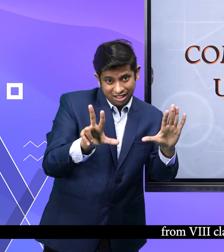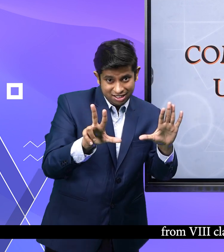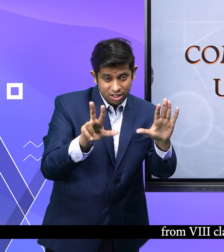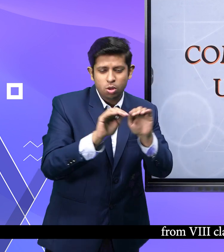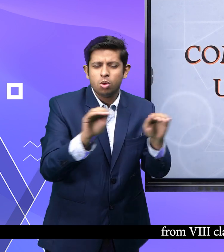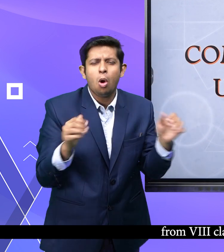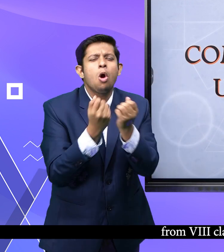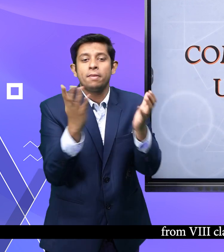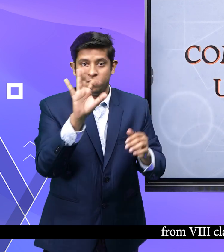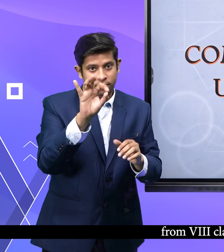contributed.